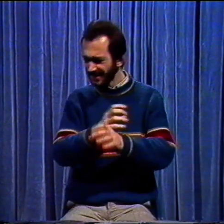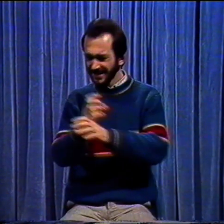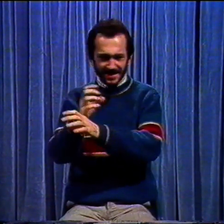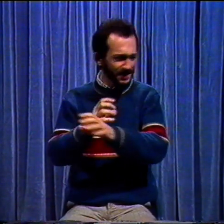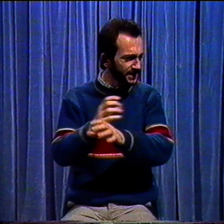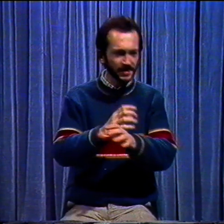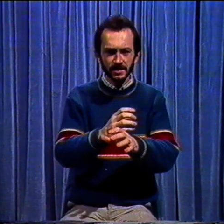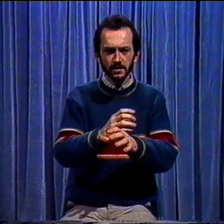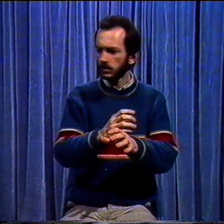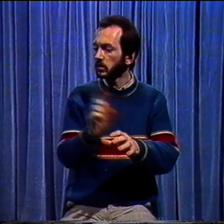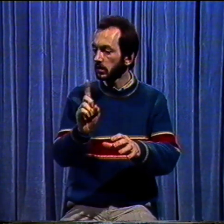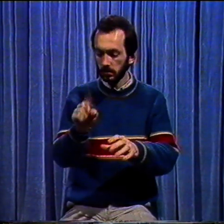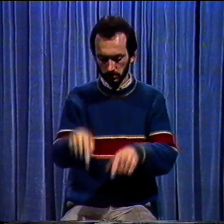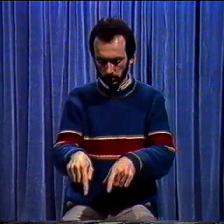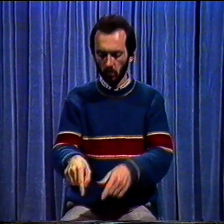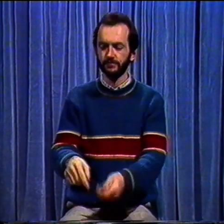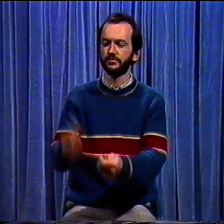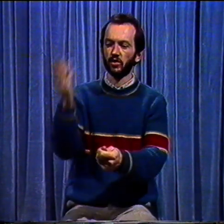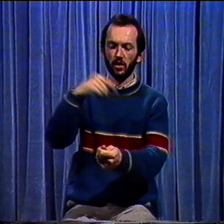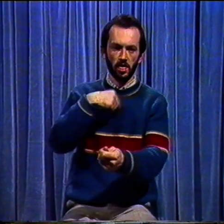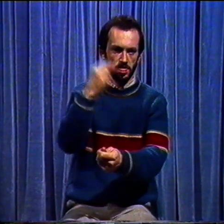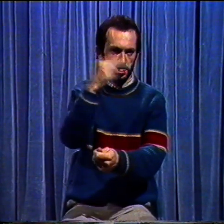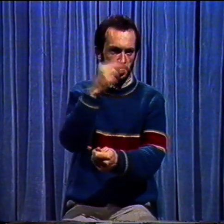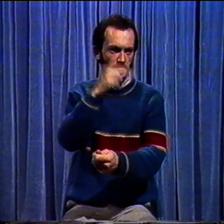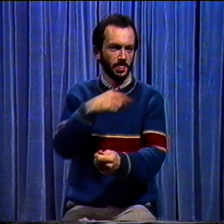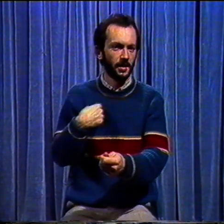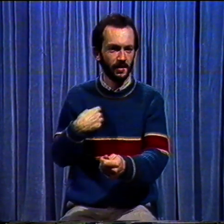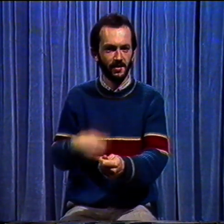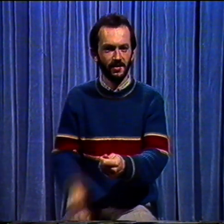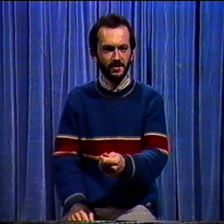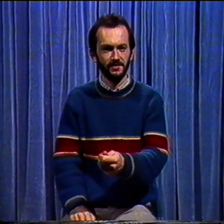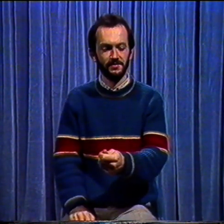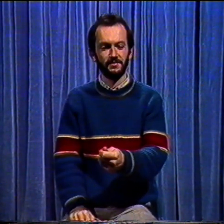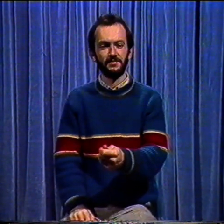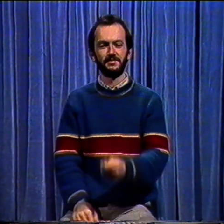It's lying down somewhere and I'm searching for it, and somebody says to me, there it is. Oh, it was staring me in the face.